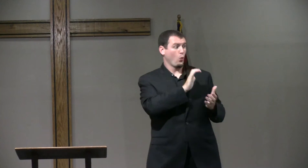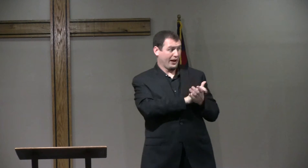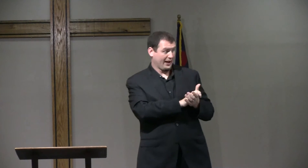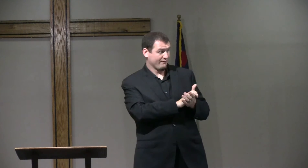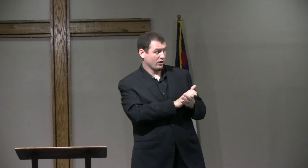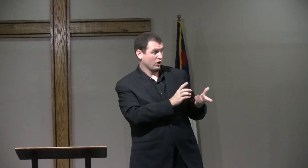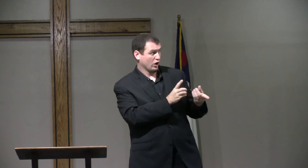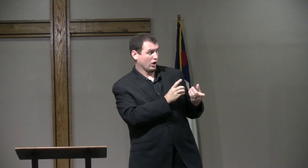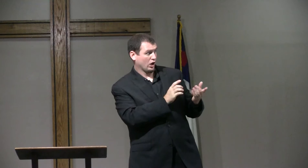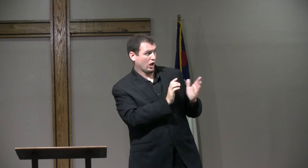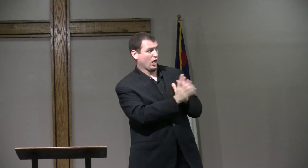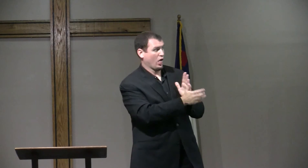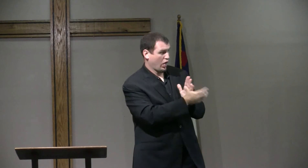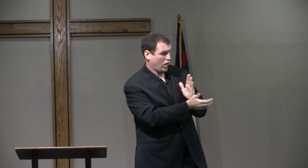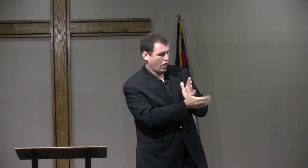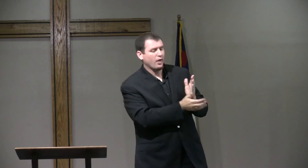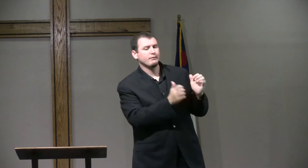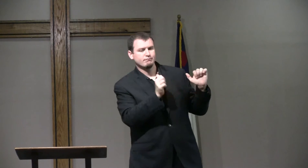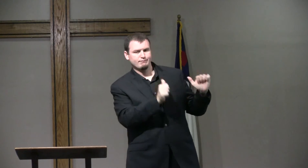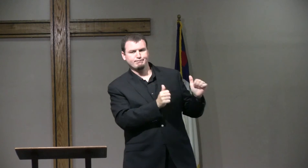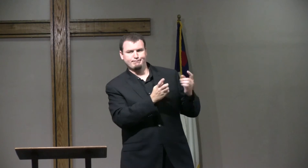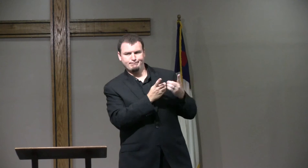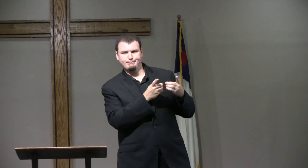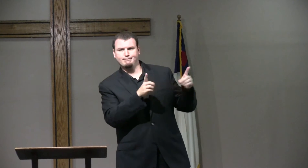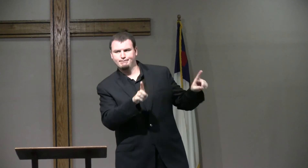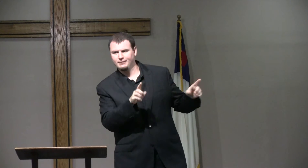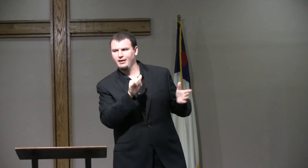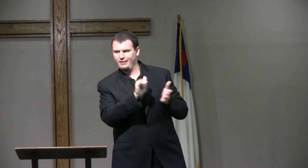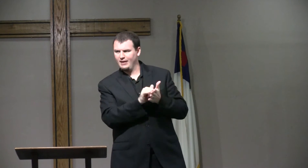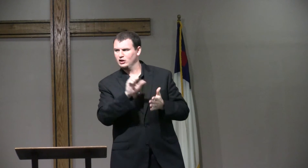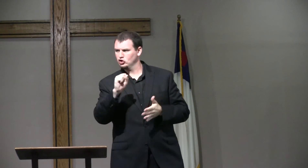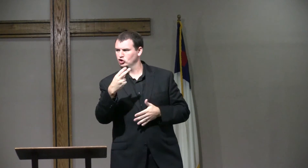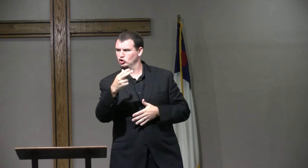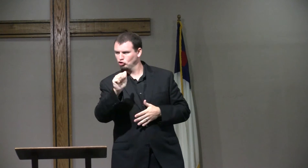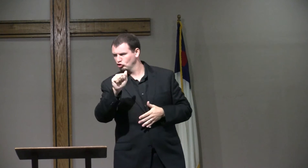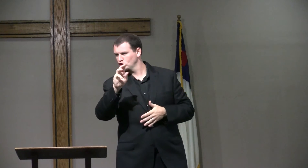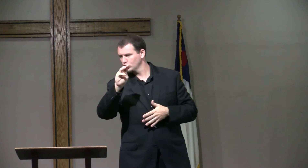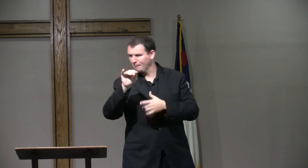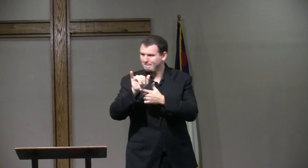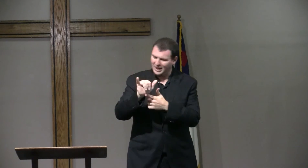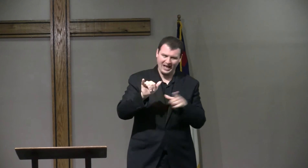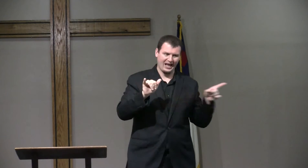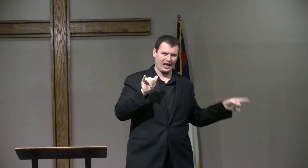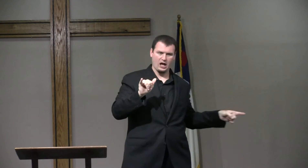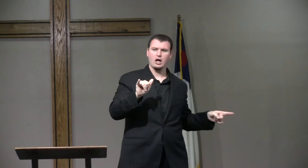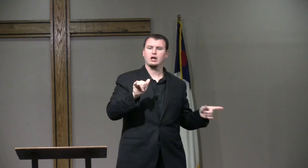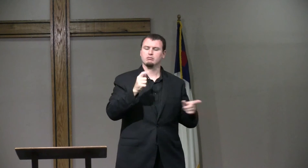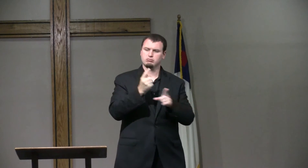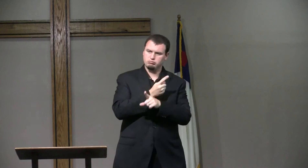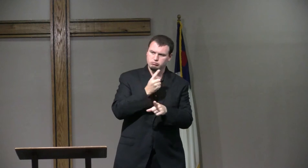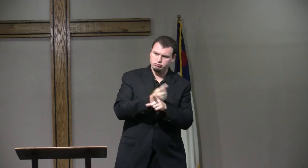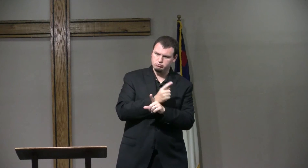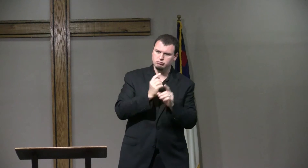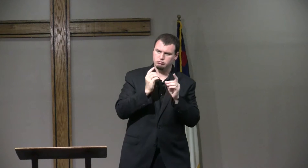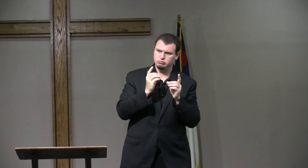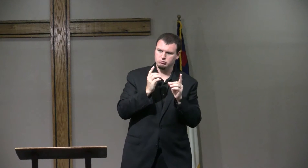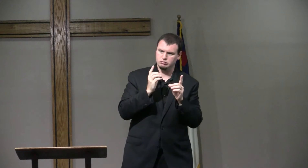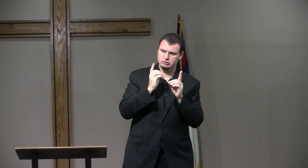which would have been appropriate according to these teachings, these beliefs. It would have been under the